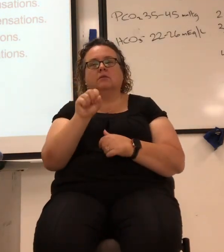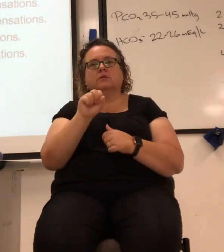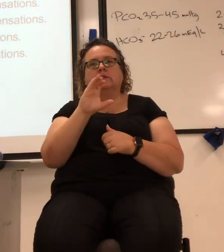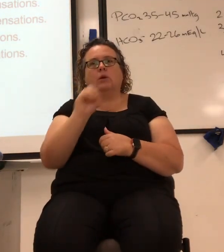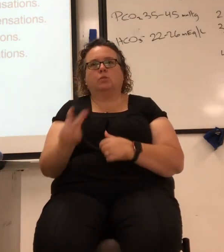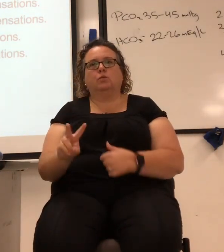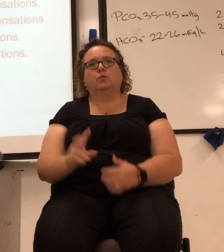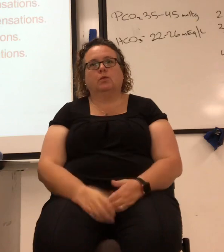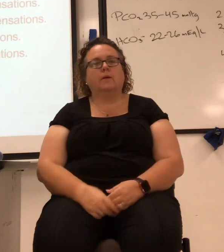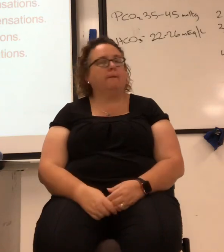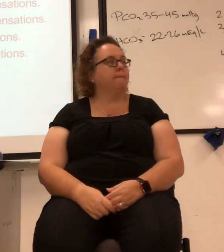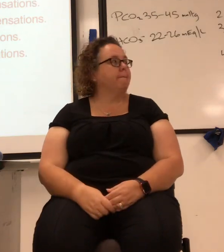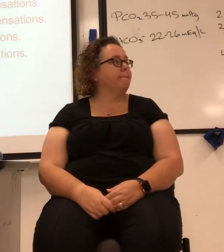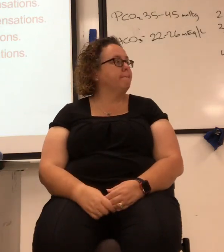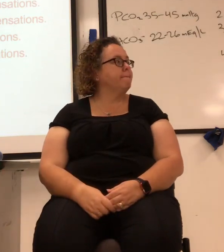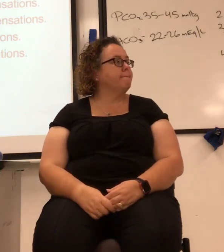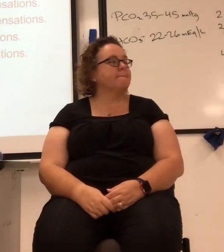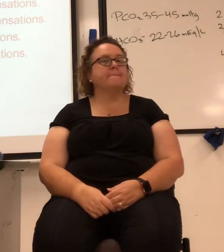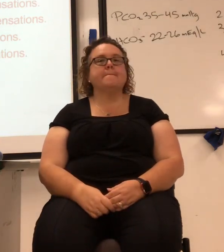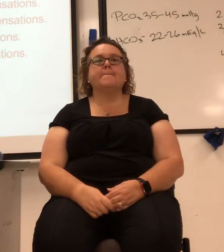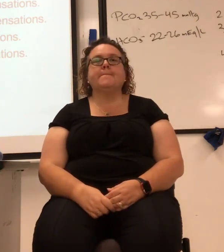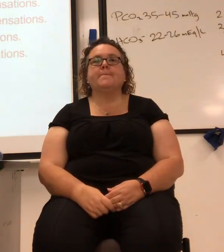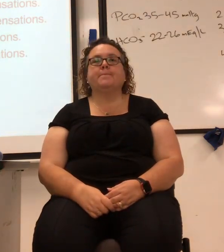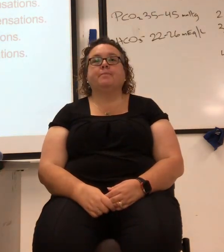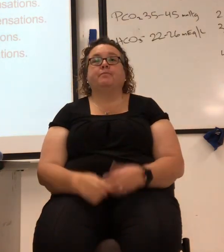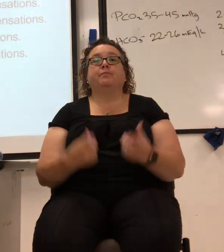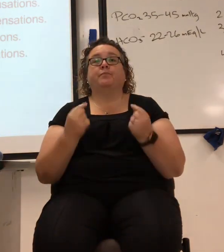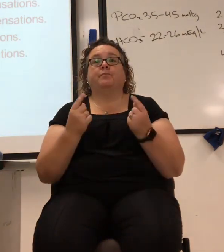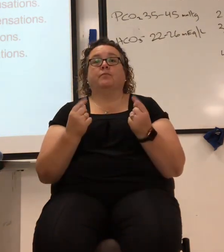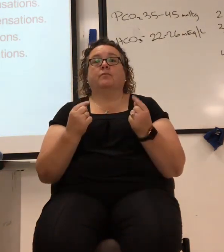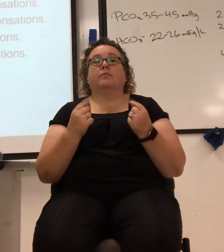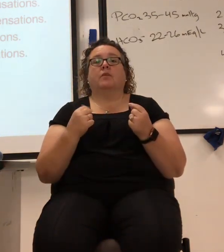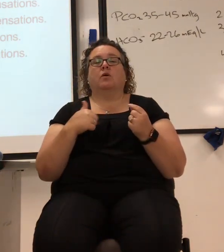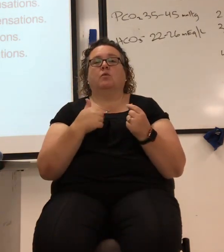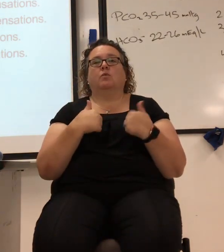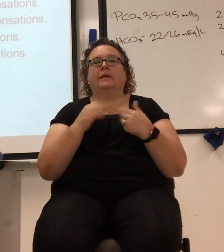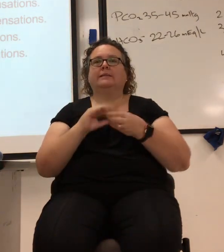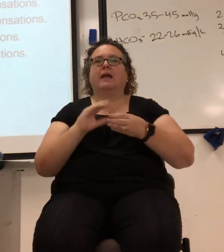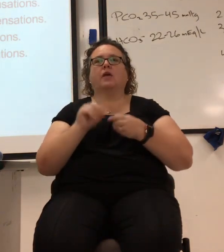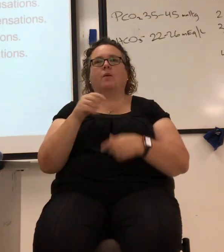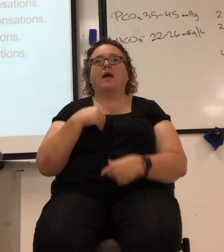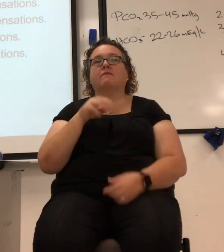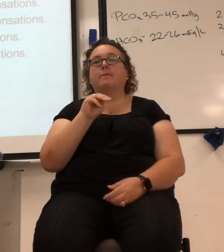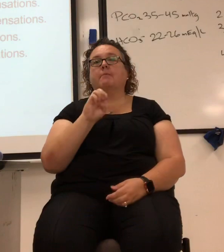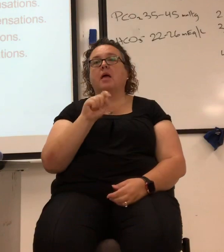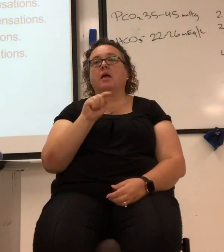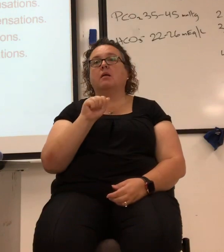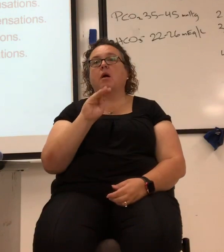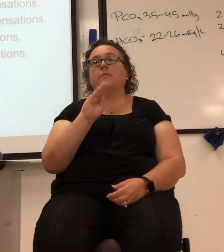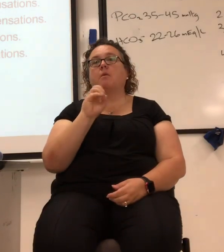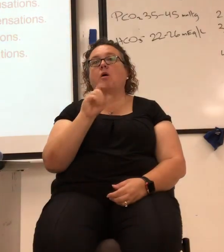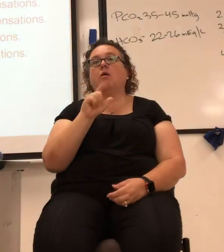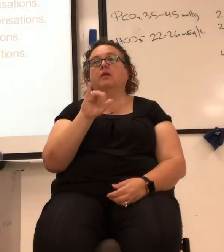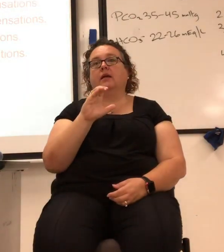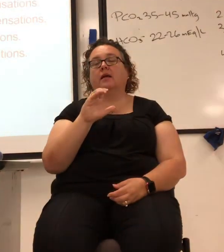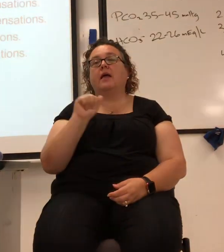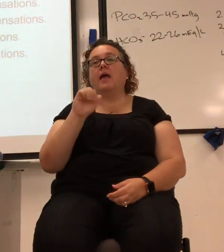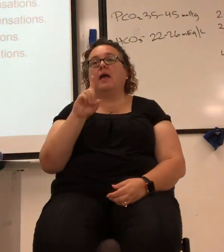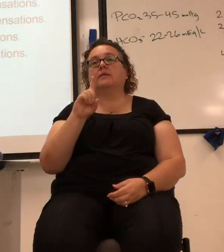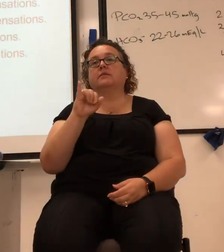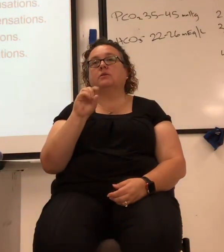said? If low CO2, you're trying to take acid out of the blood.